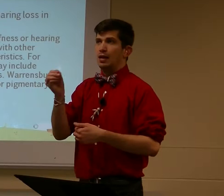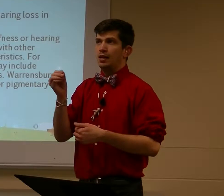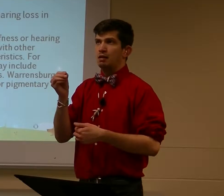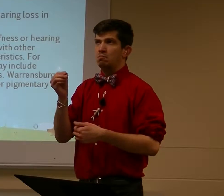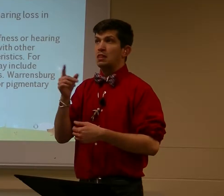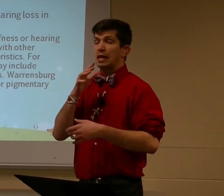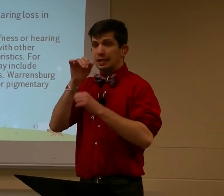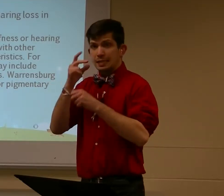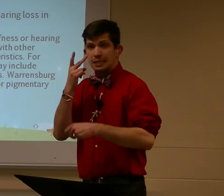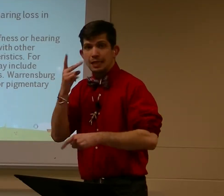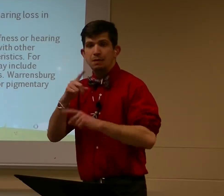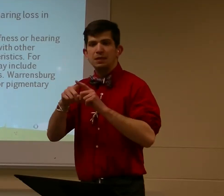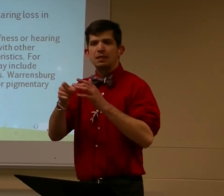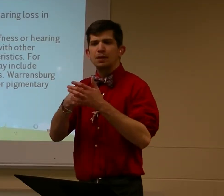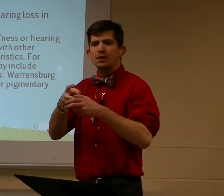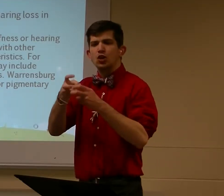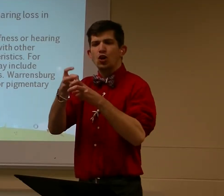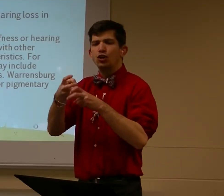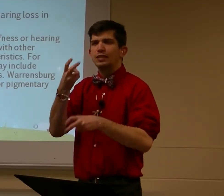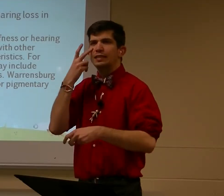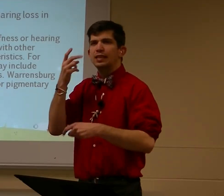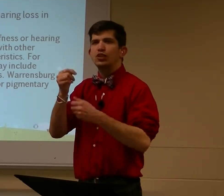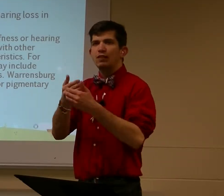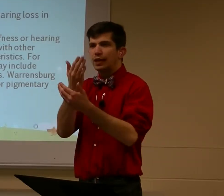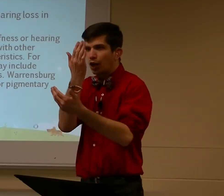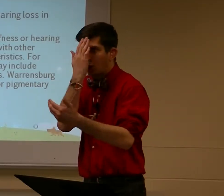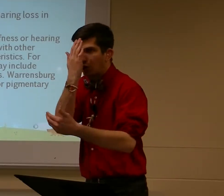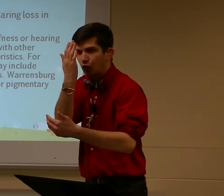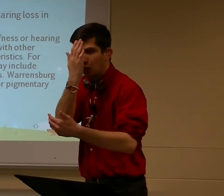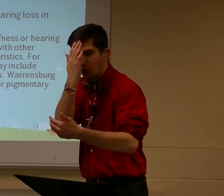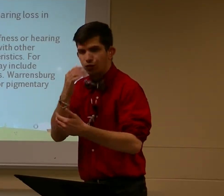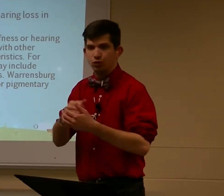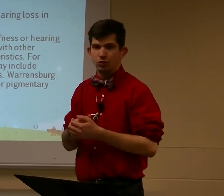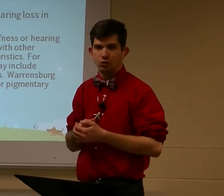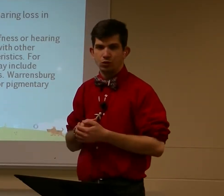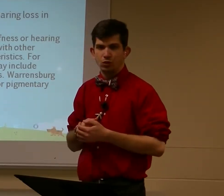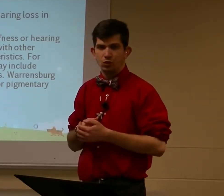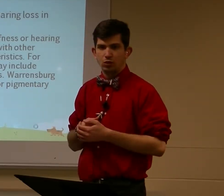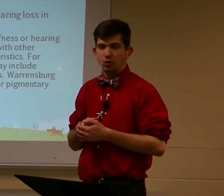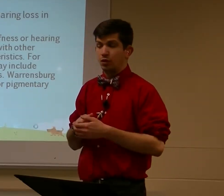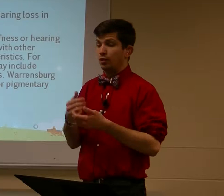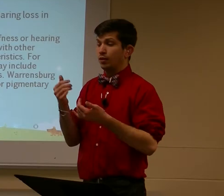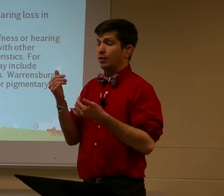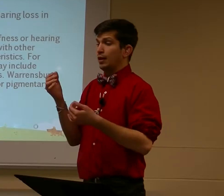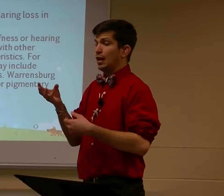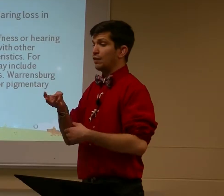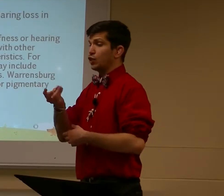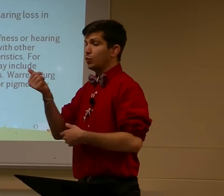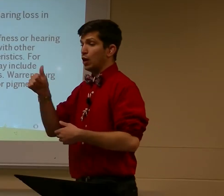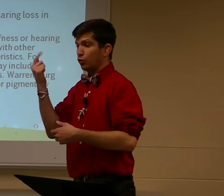And they can see, but sometimes it's hard to see, so they have to get closer and closer. And a few other